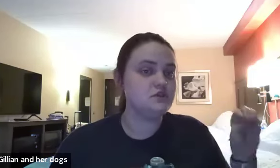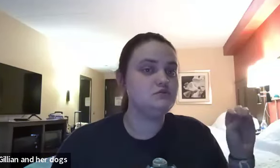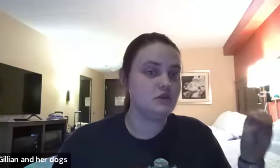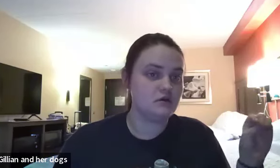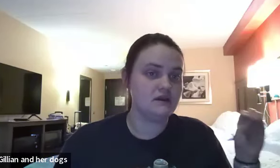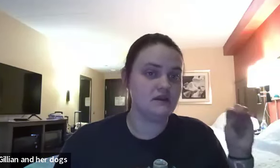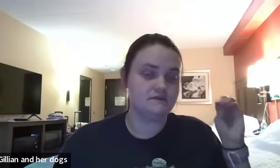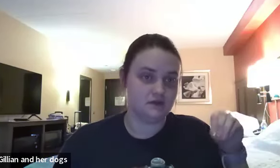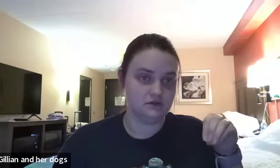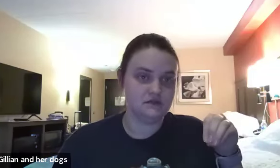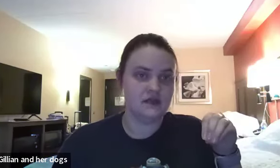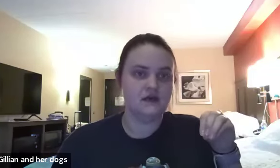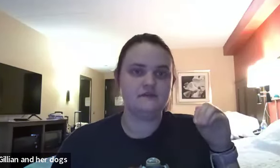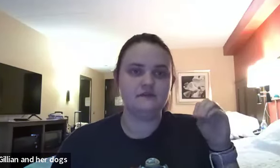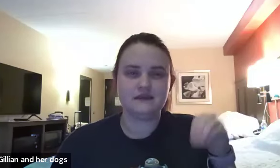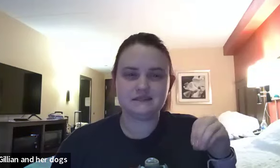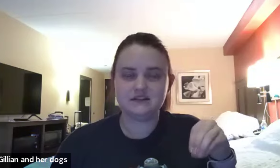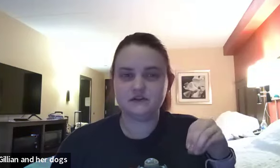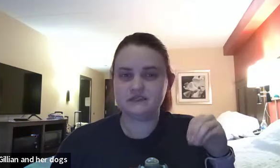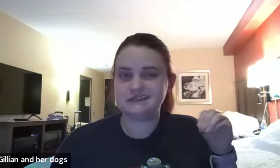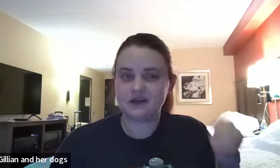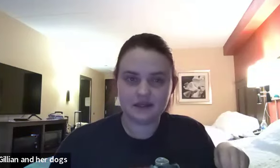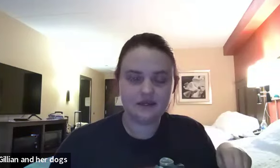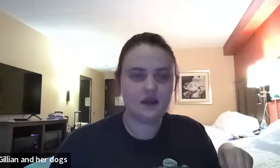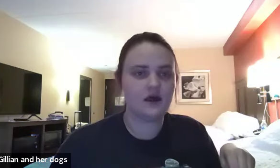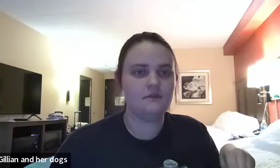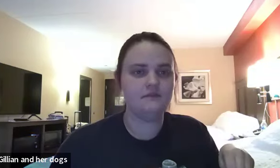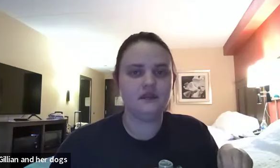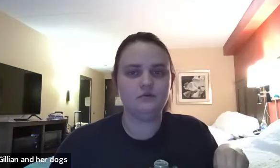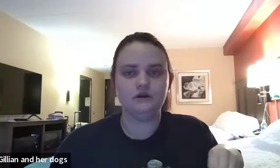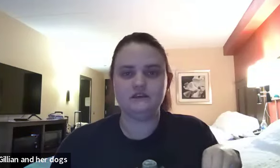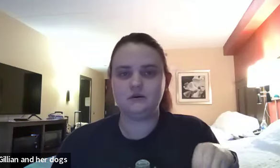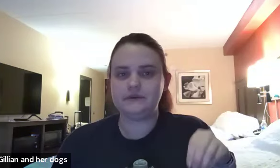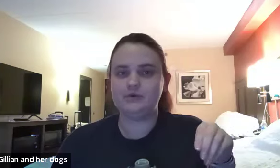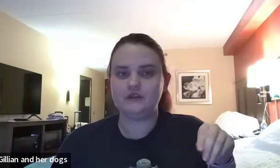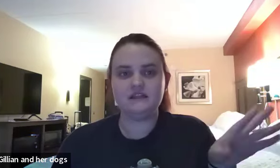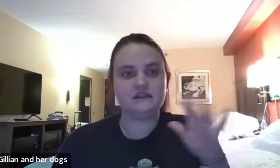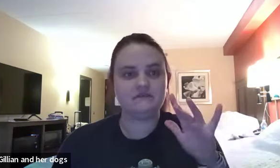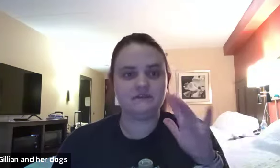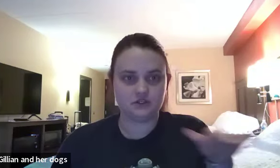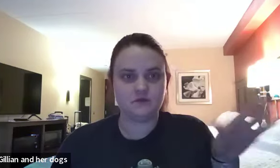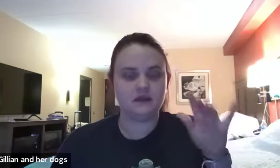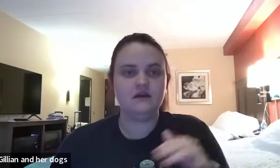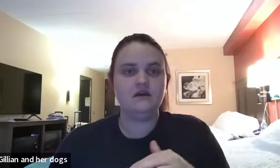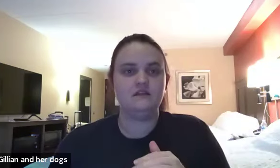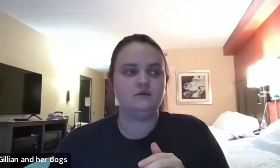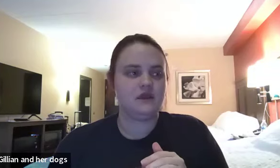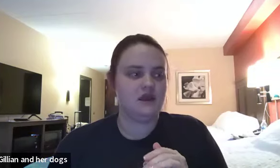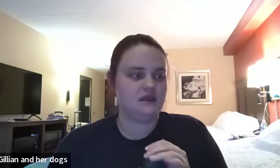you go in a field, the less likely there is a sign. It will end up probably be more likely finger spelling. Like we had a